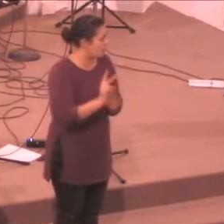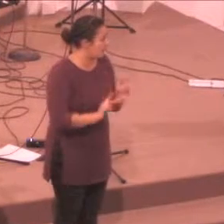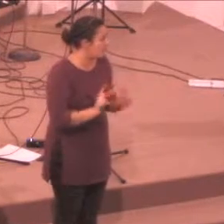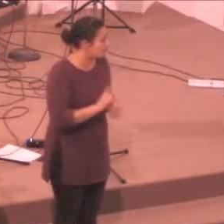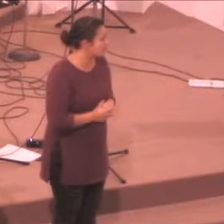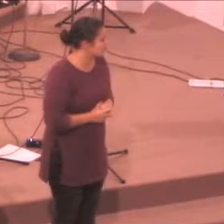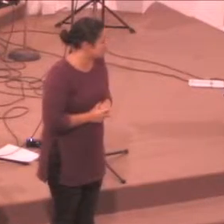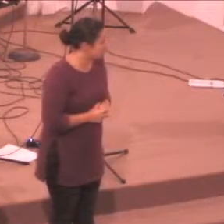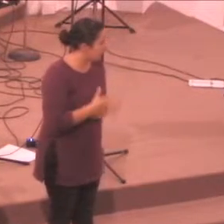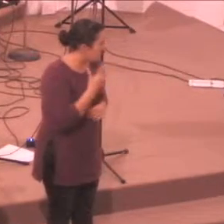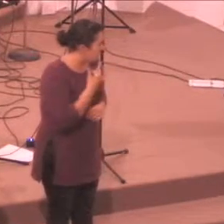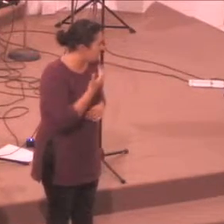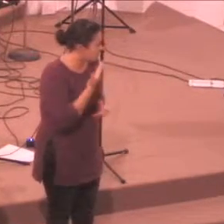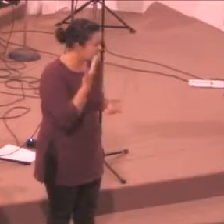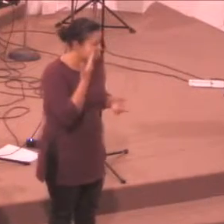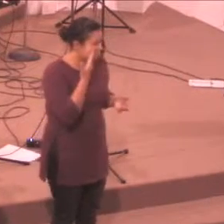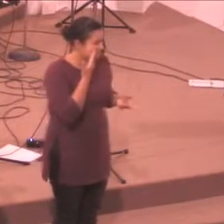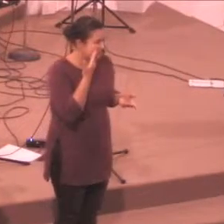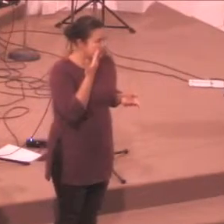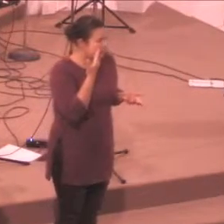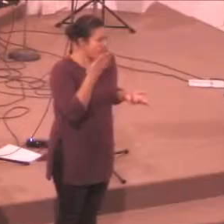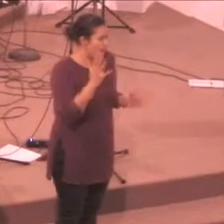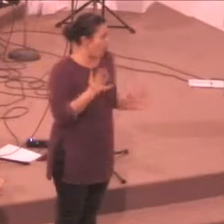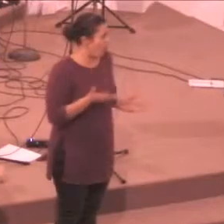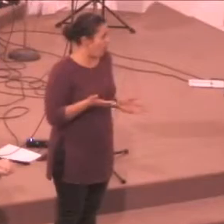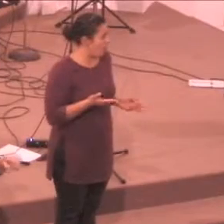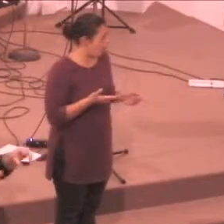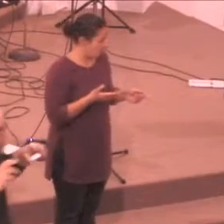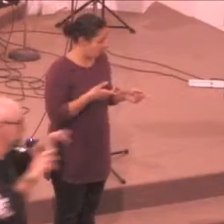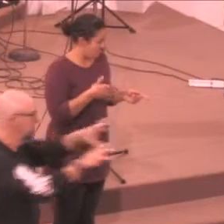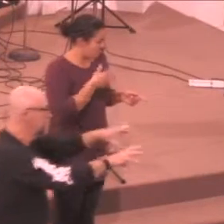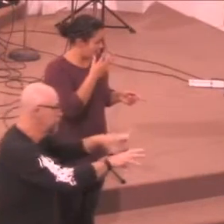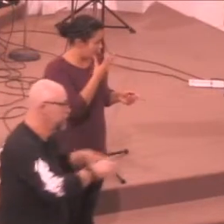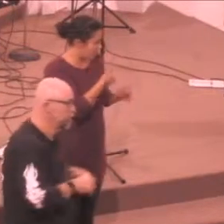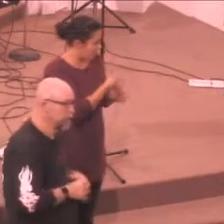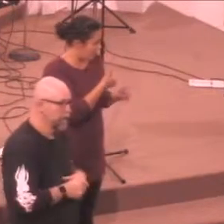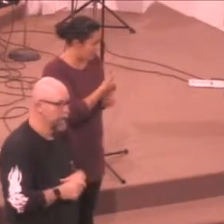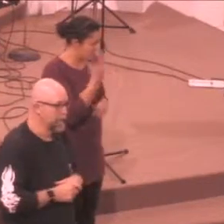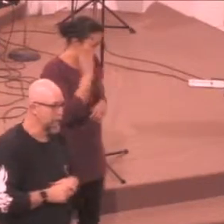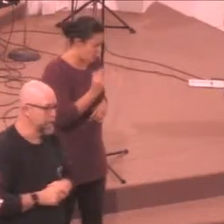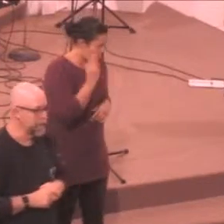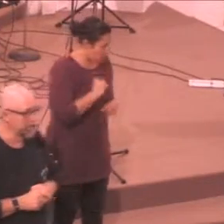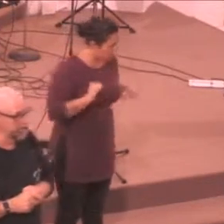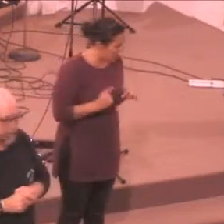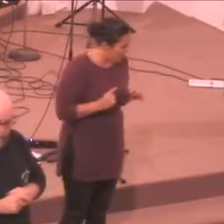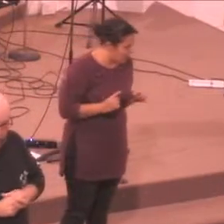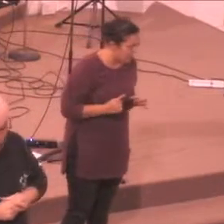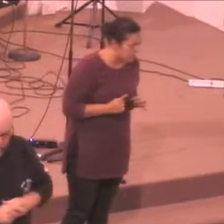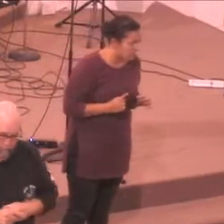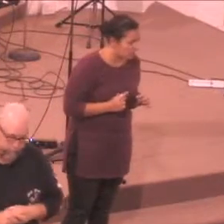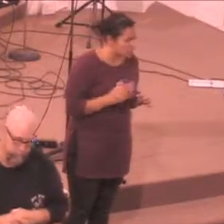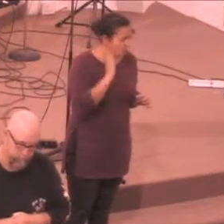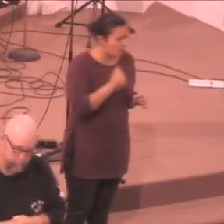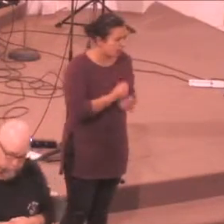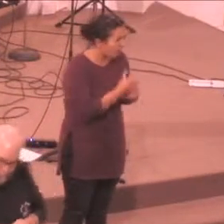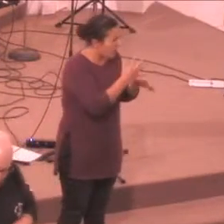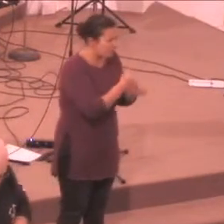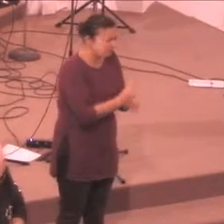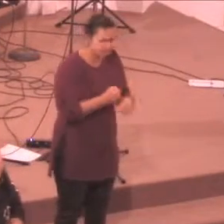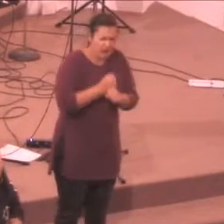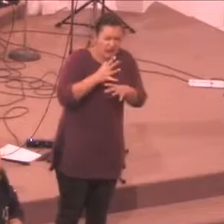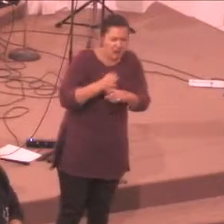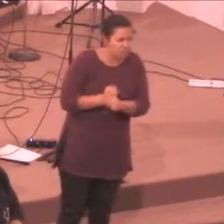Because they don't know any different. They're hurt, so they're going to lash out at somebody else.